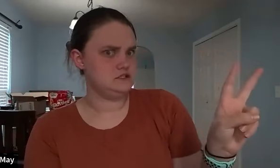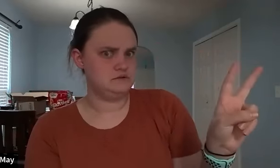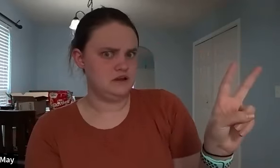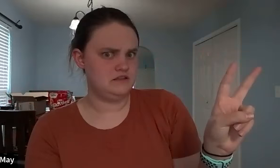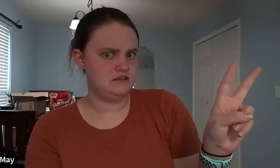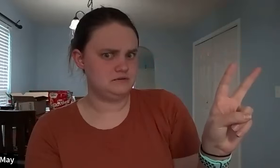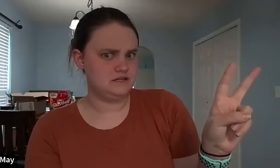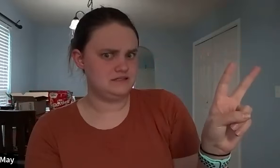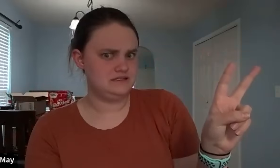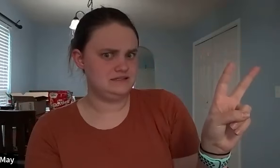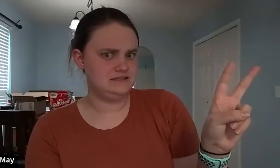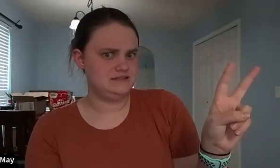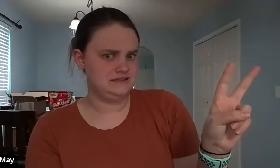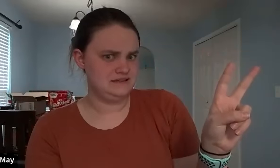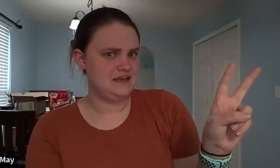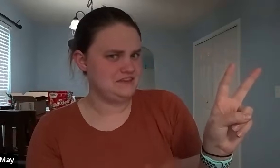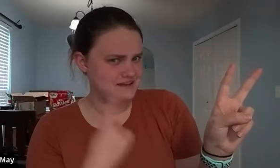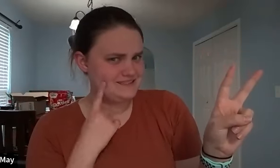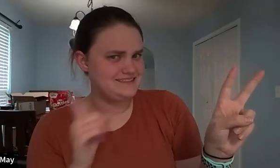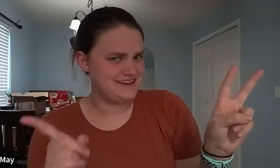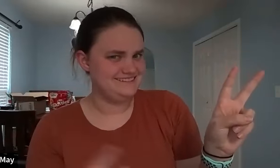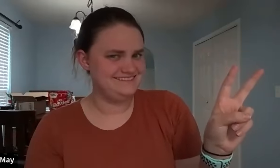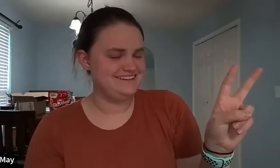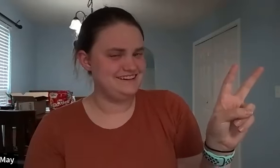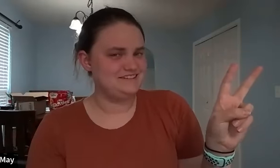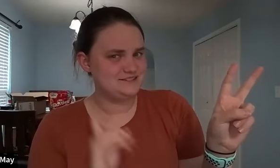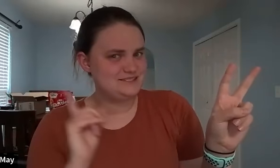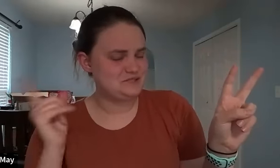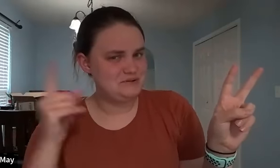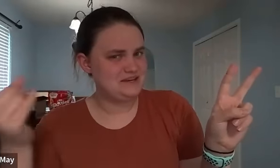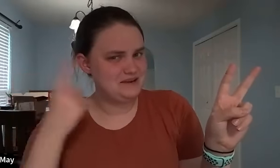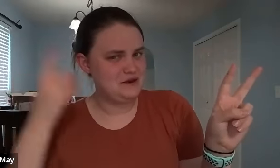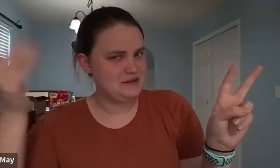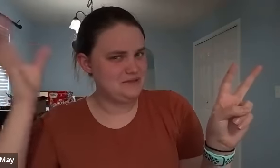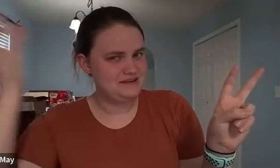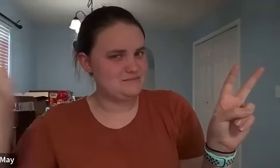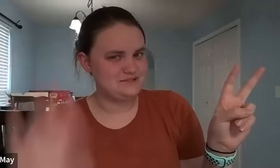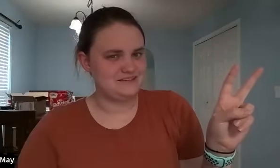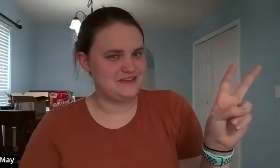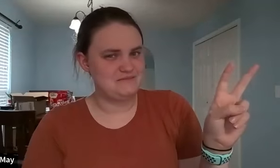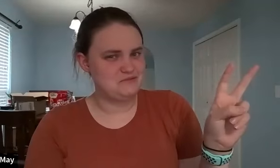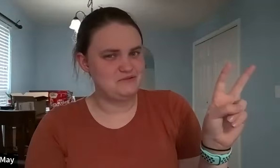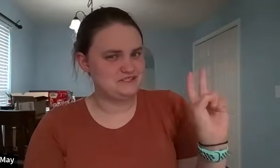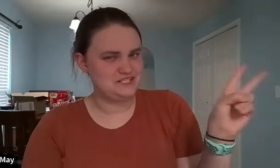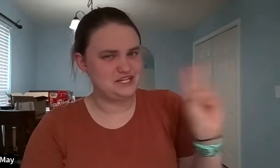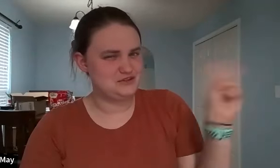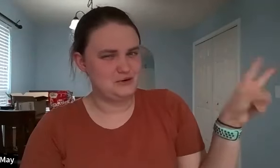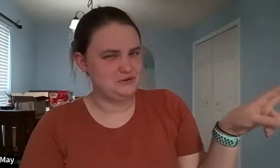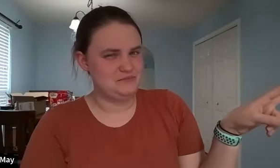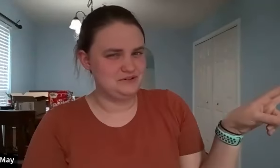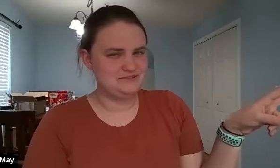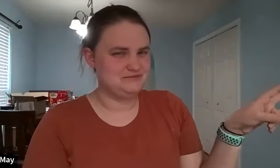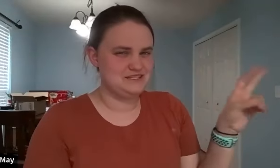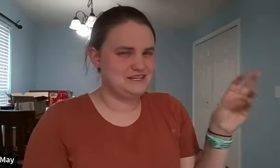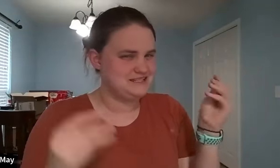2,962, I think is what I said. I think I said that. See, when I pick numbers like that, my brain wants to change the whole numbers, wants a nicer,